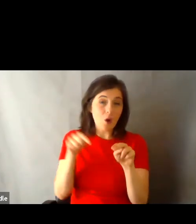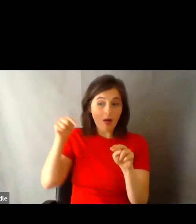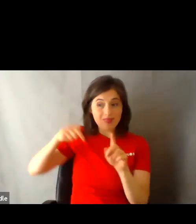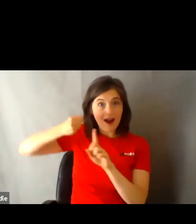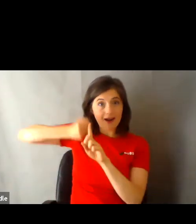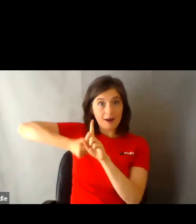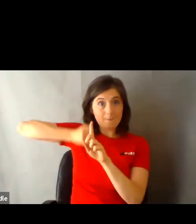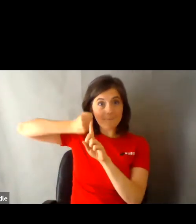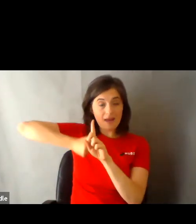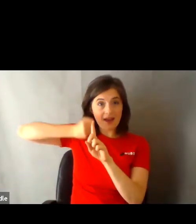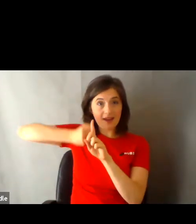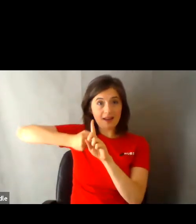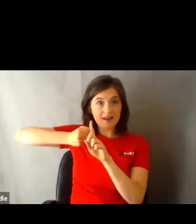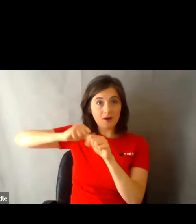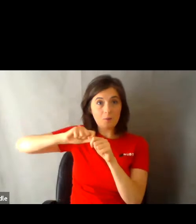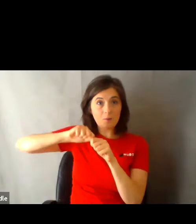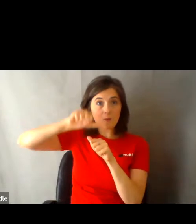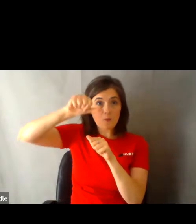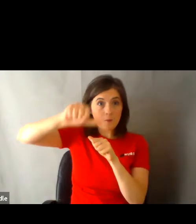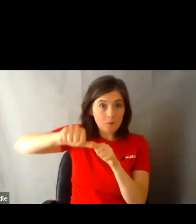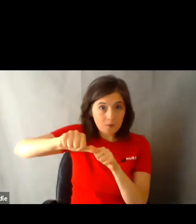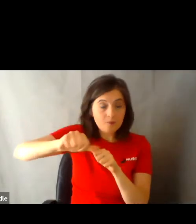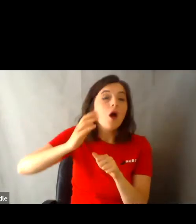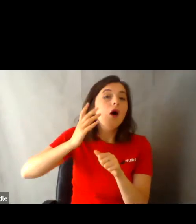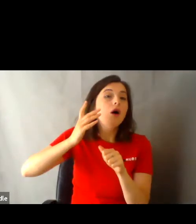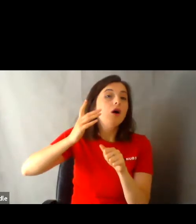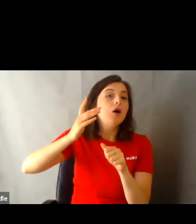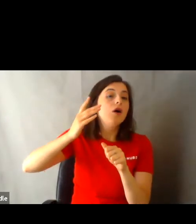way to also, when they scrapped